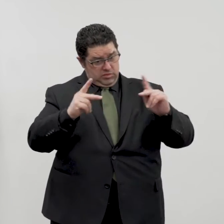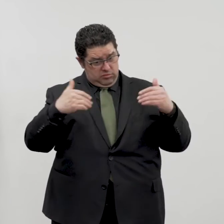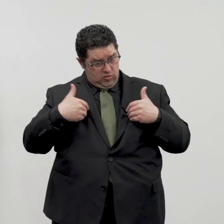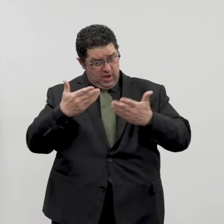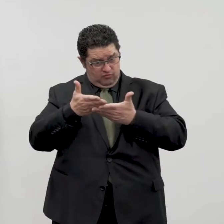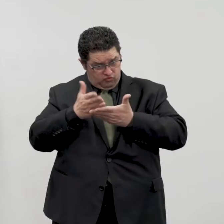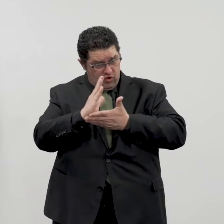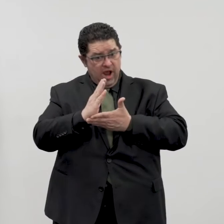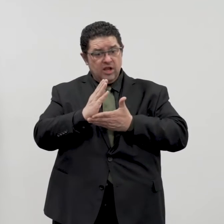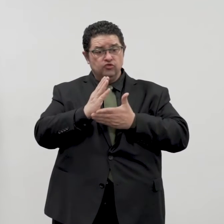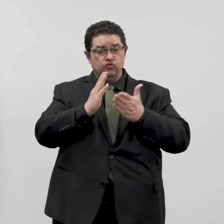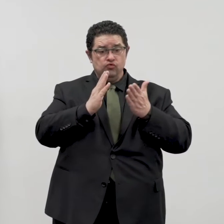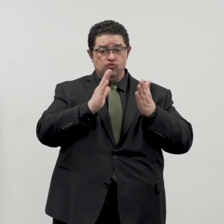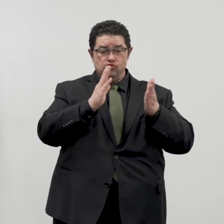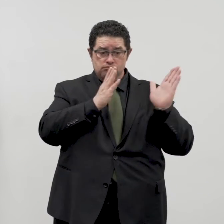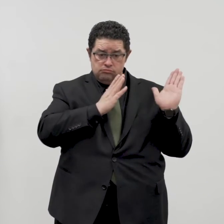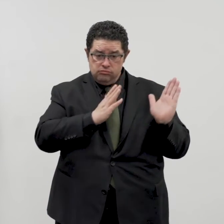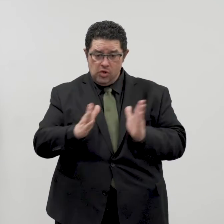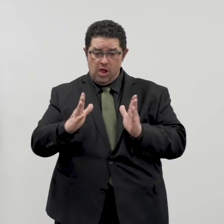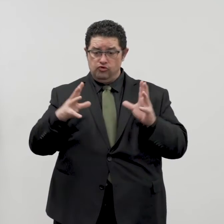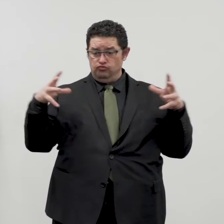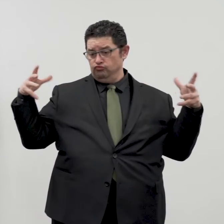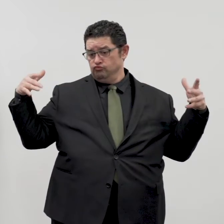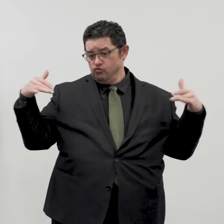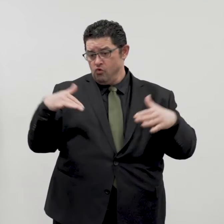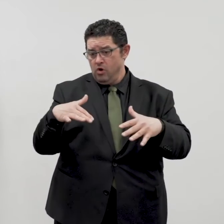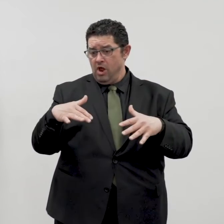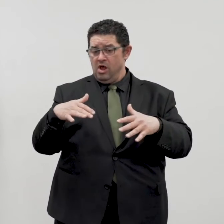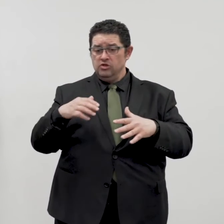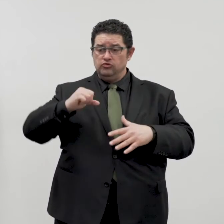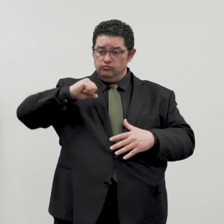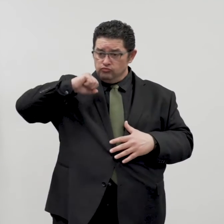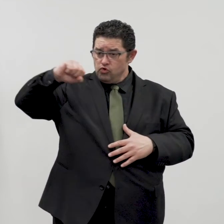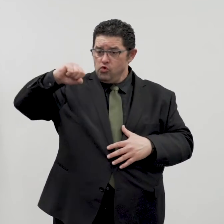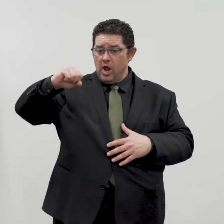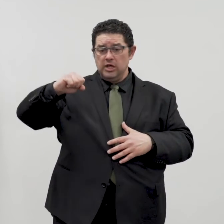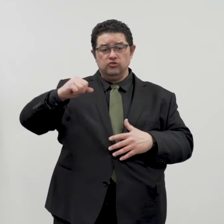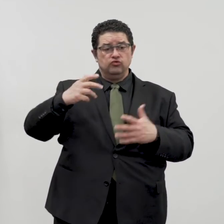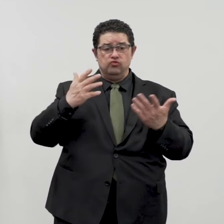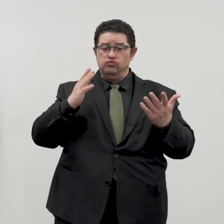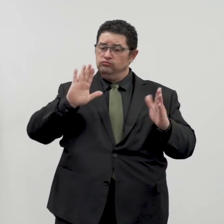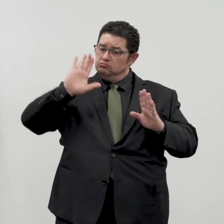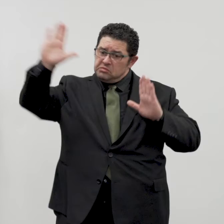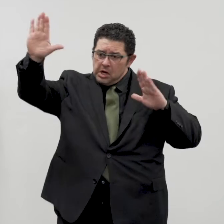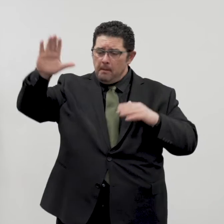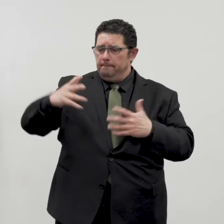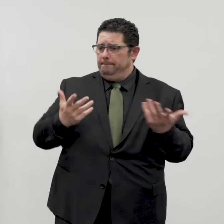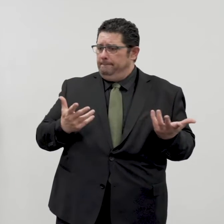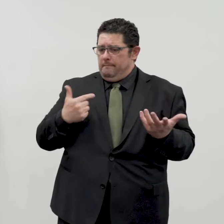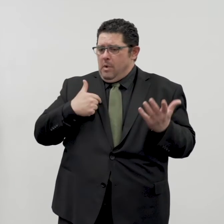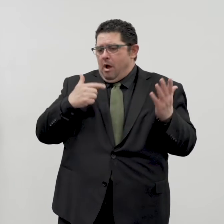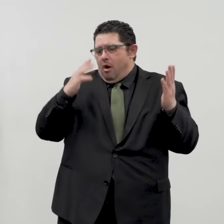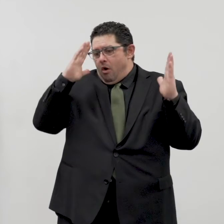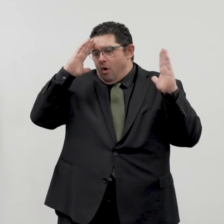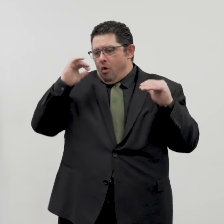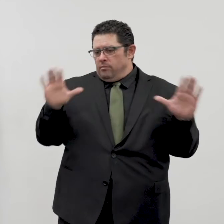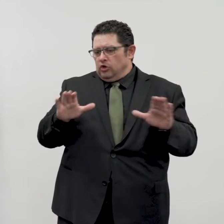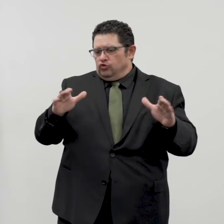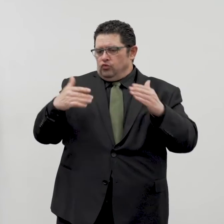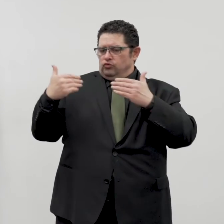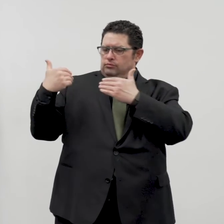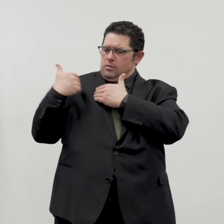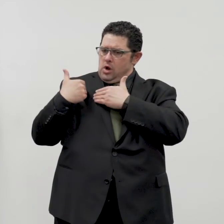to organize. They have the right to protest, the right to speak up. I hope that they do it in a responsible